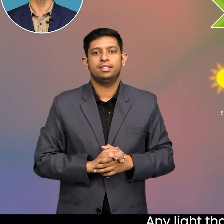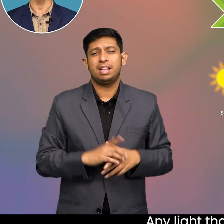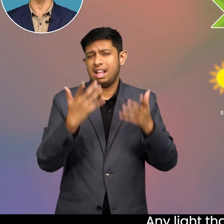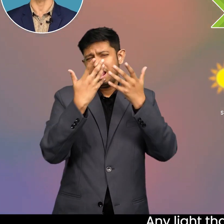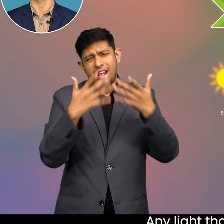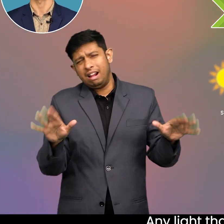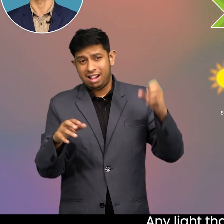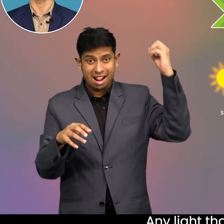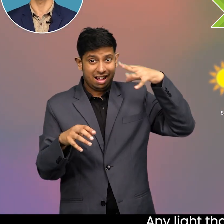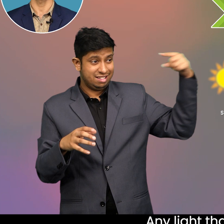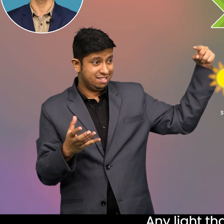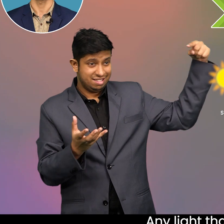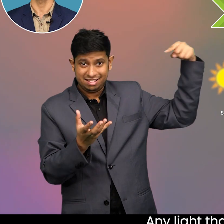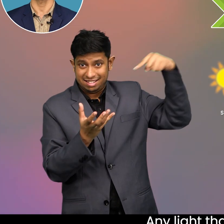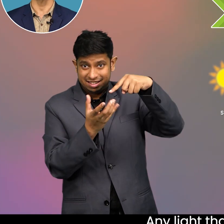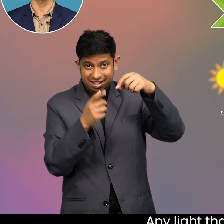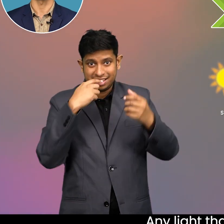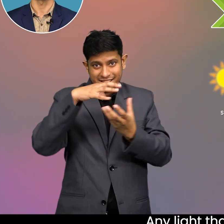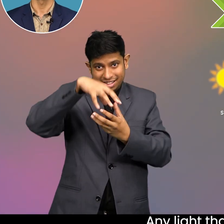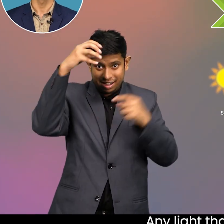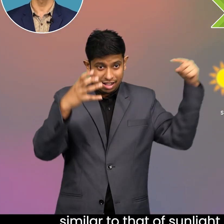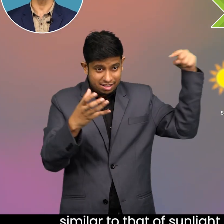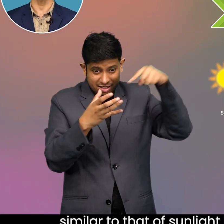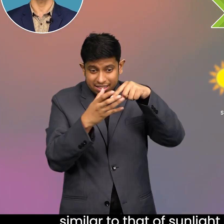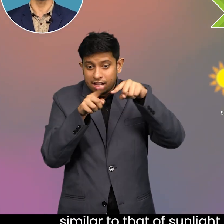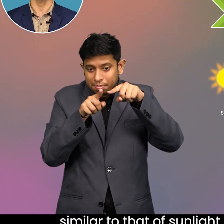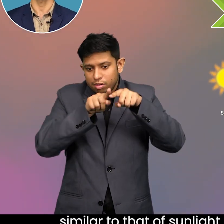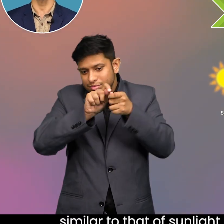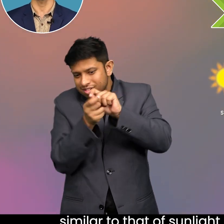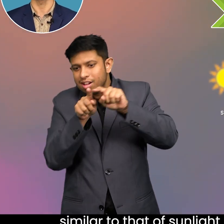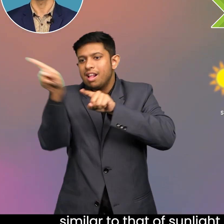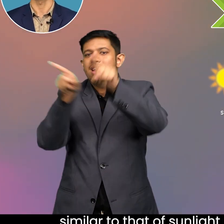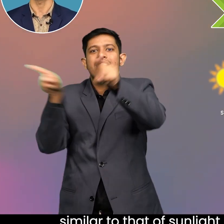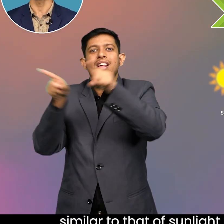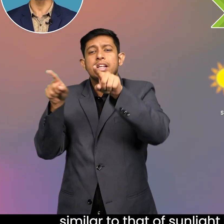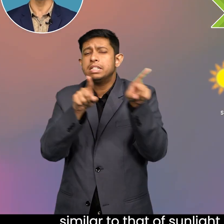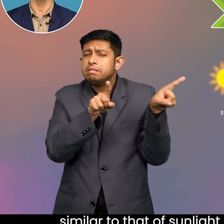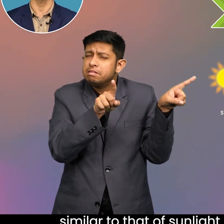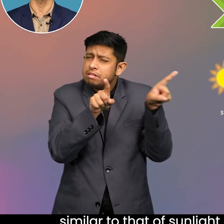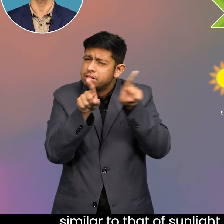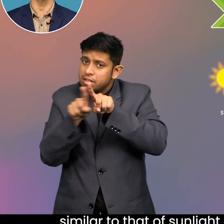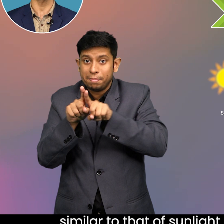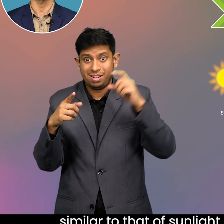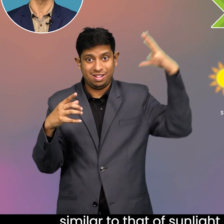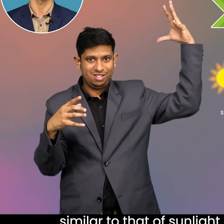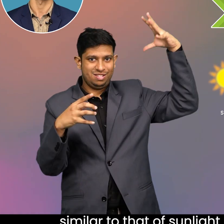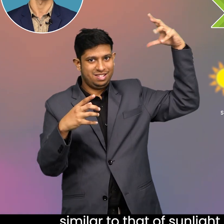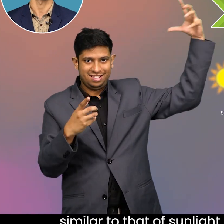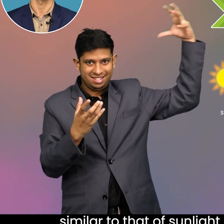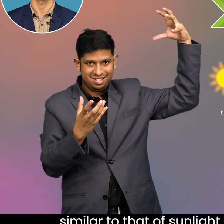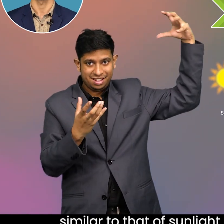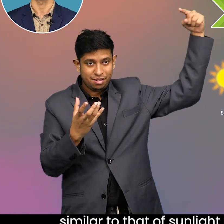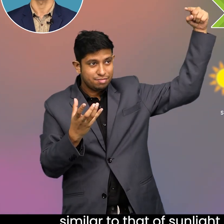Any light that gives a spectrum similar to that of sunlight is often referred to as a white light.